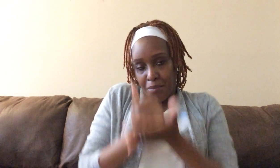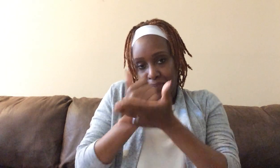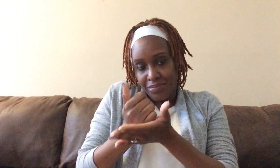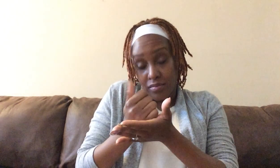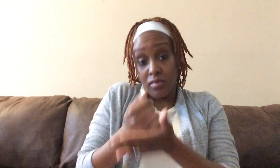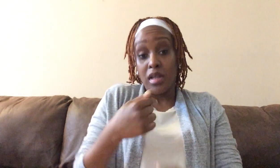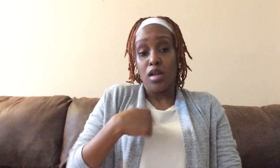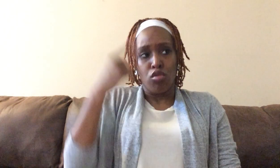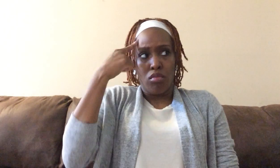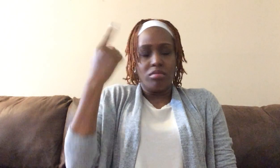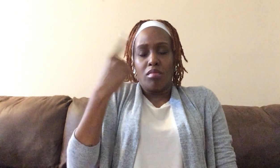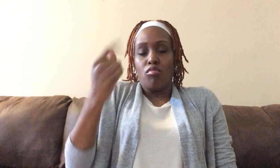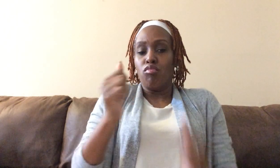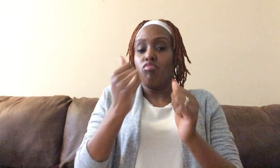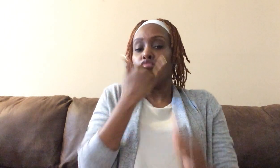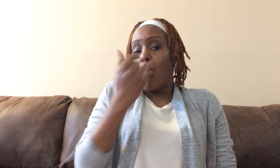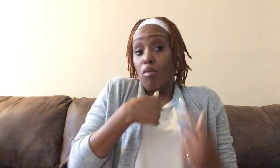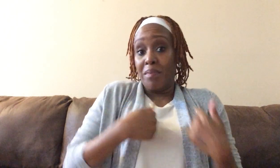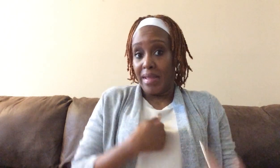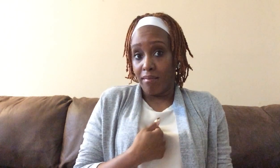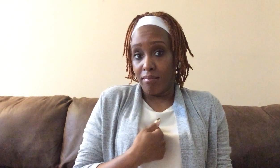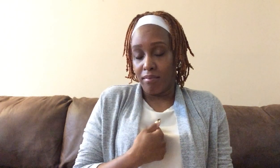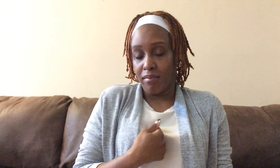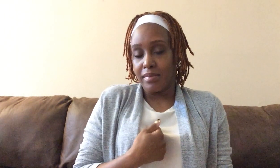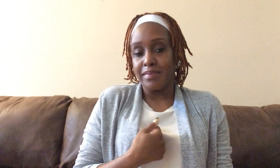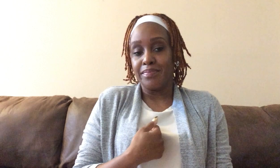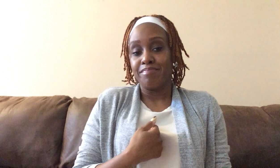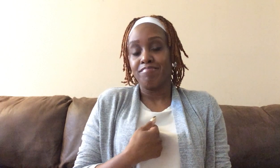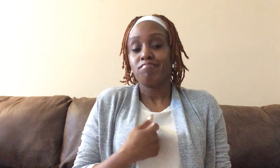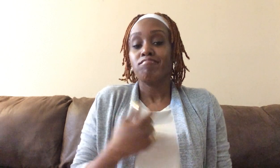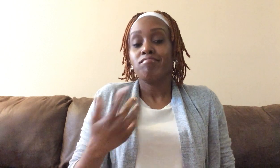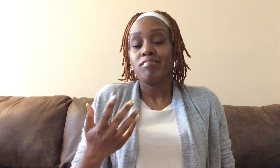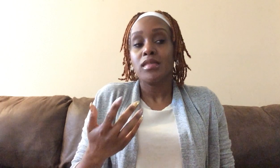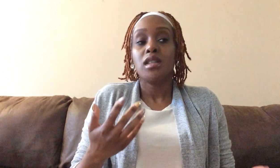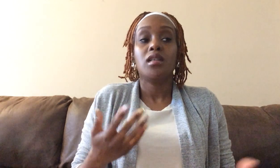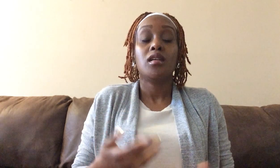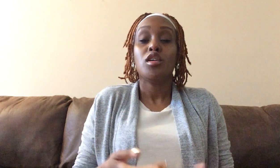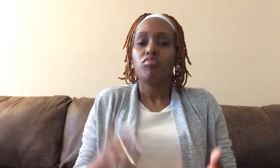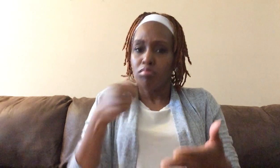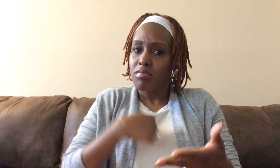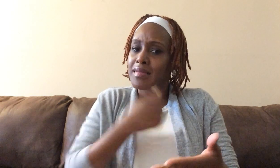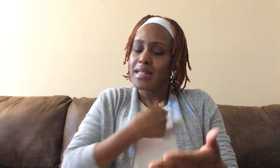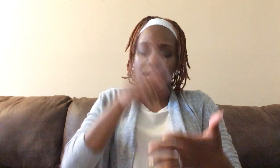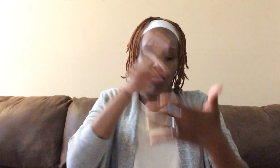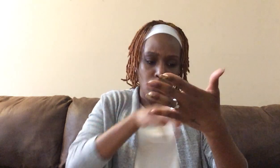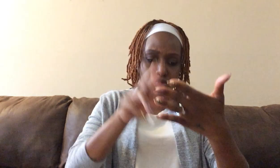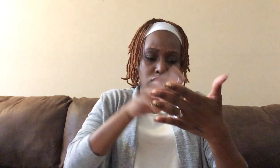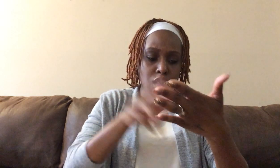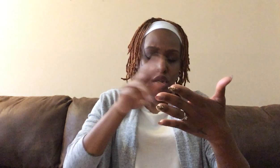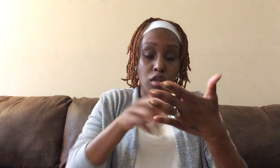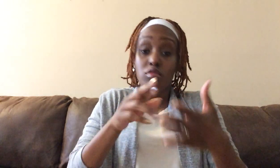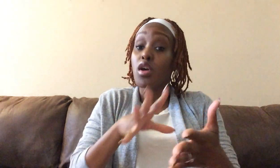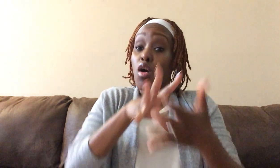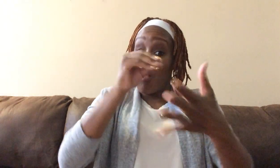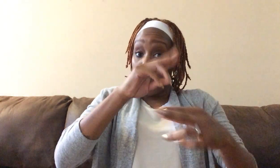thought something was wrong with me. After doing my own research, I learned about the Women's Therapy Center.